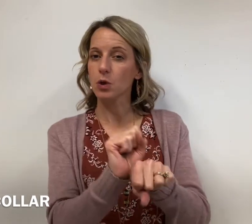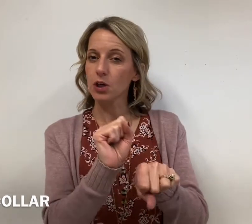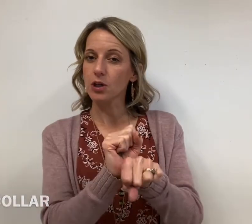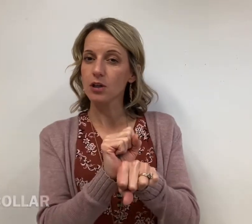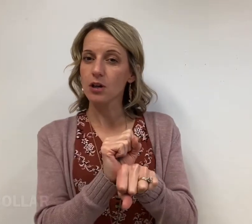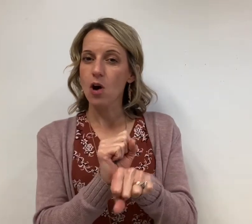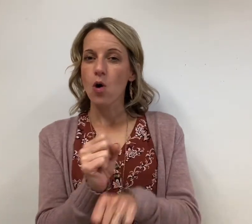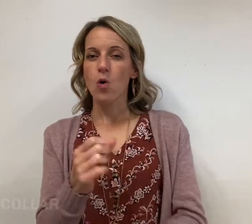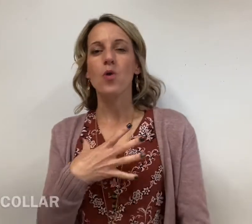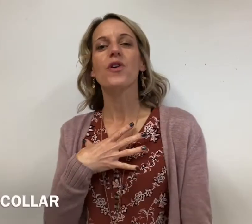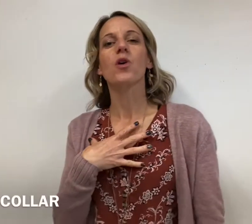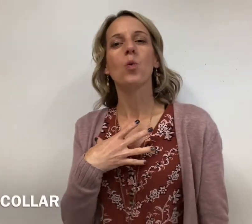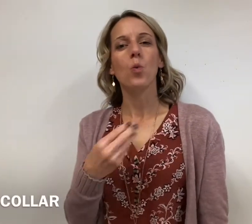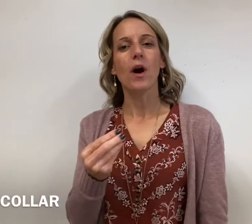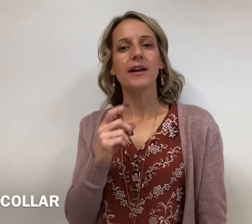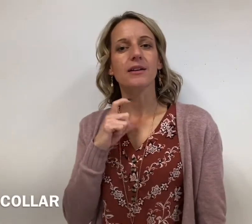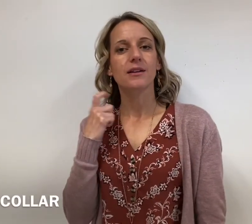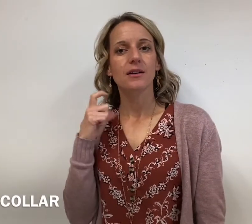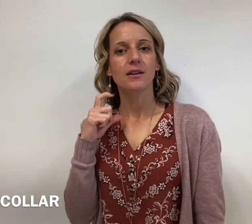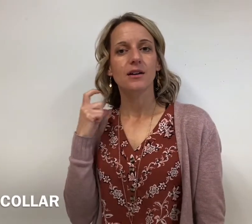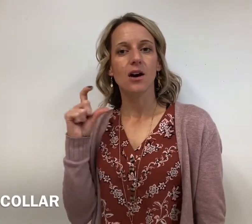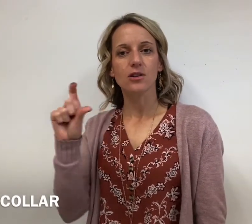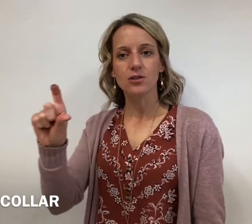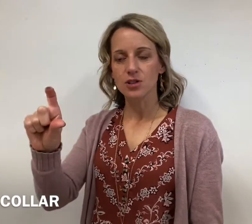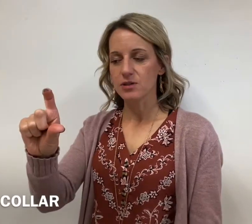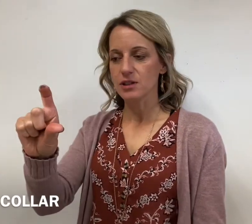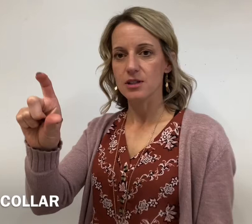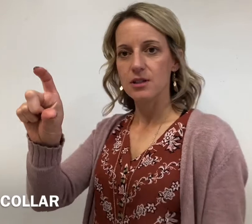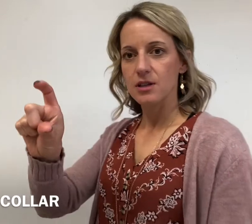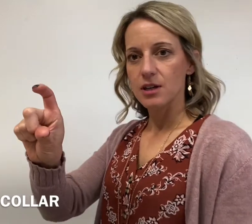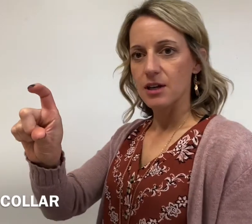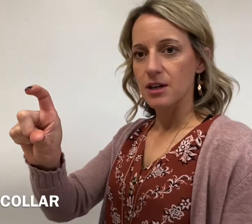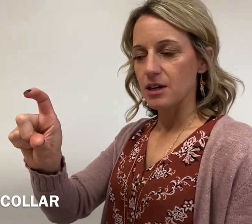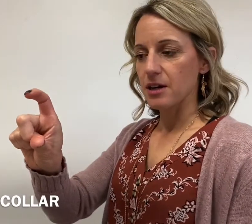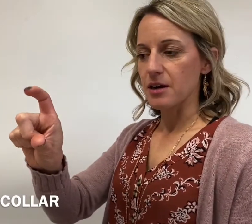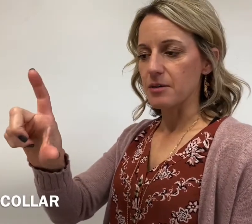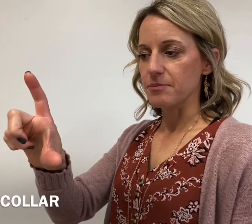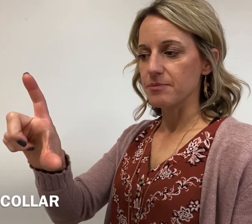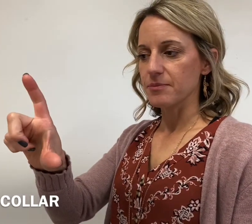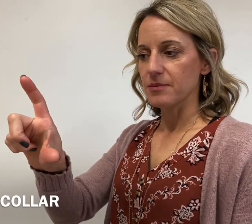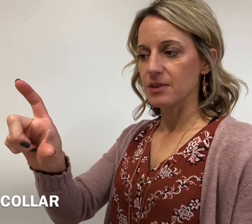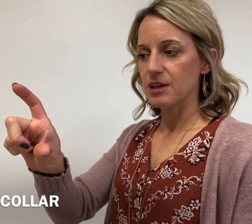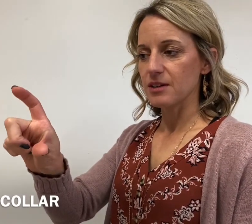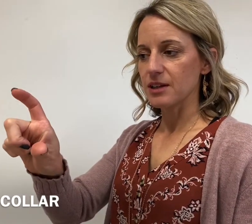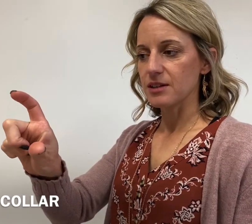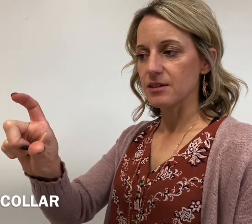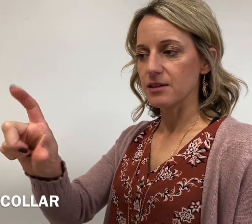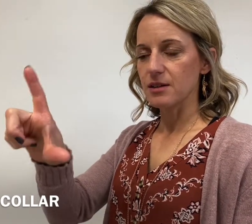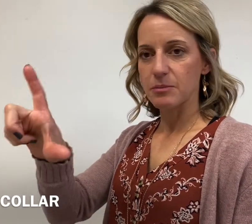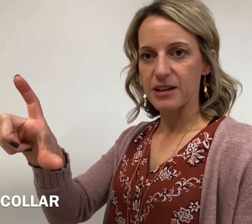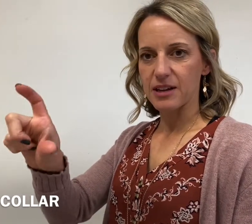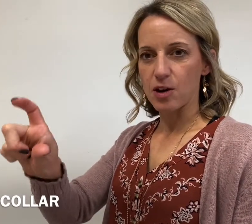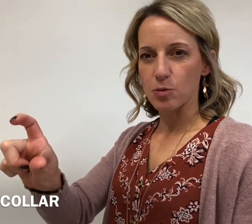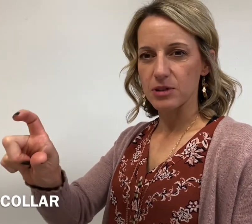worker, or they're white collar. So it's kind of like a bent L but